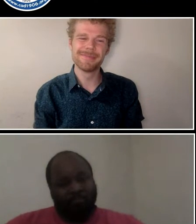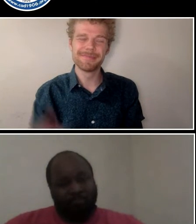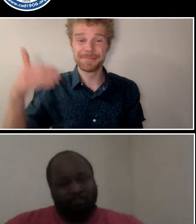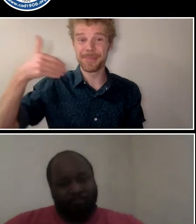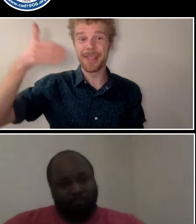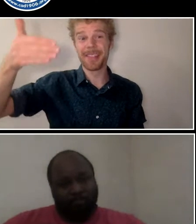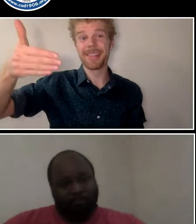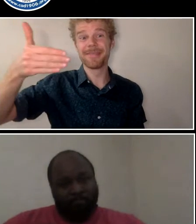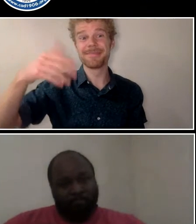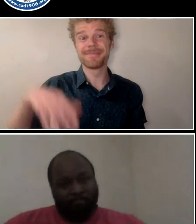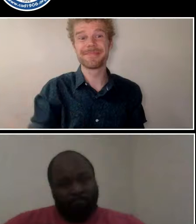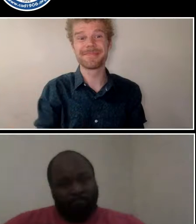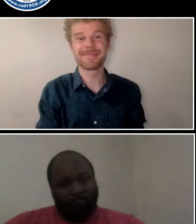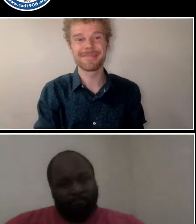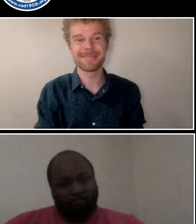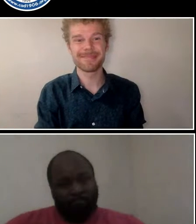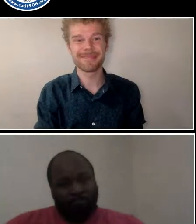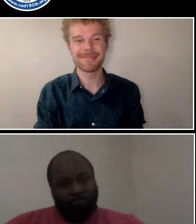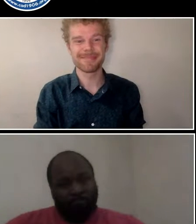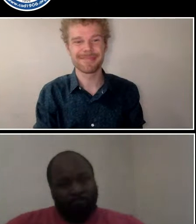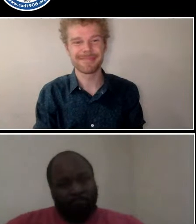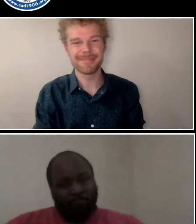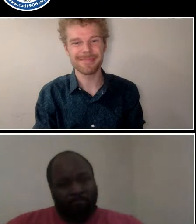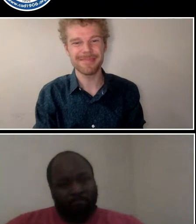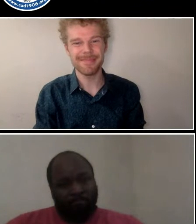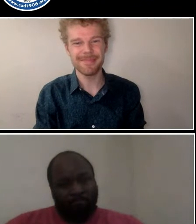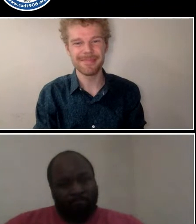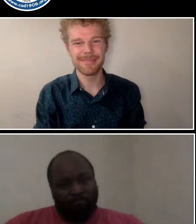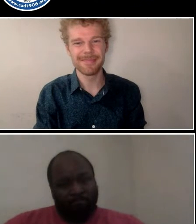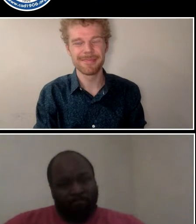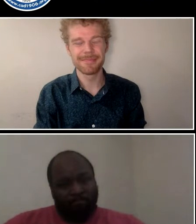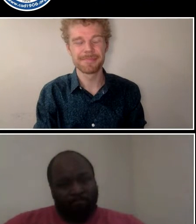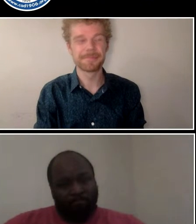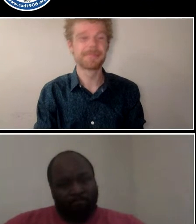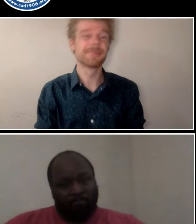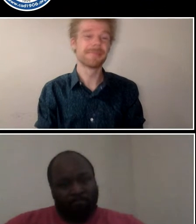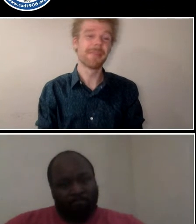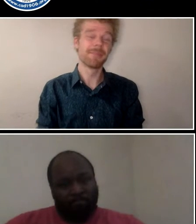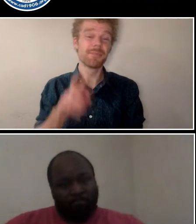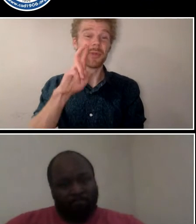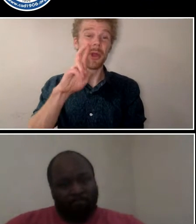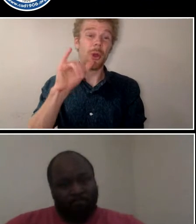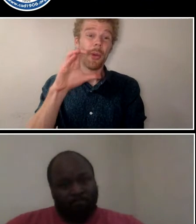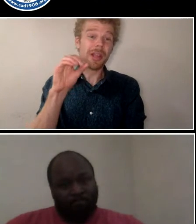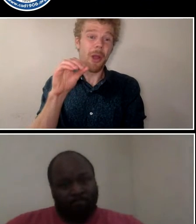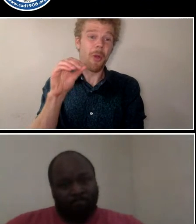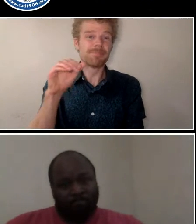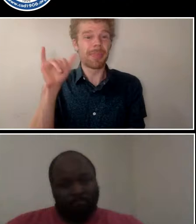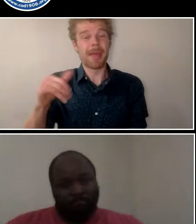Exactly. I want to see that change as well. Thank you. Let's go to the next slide.